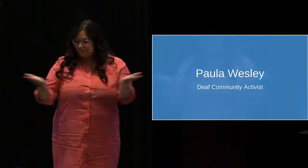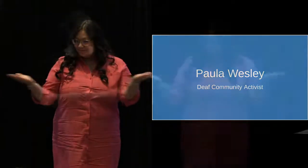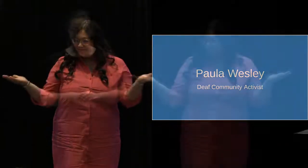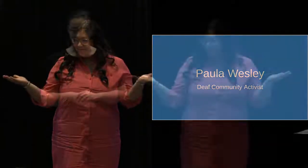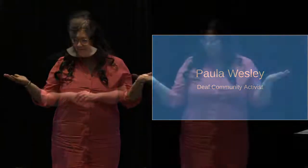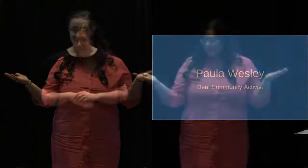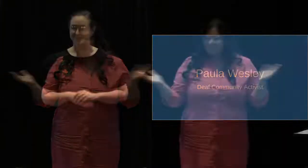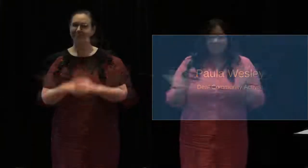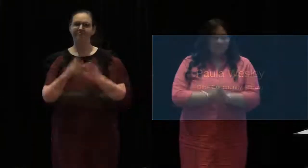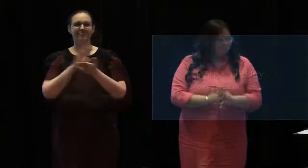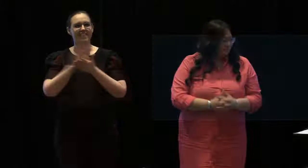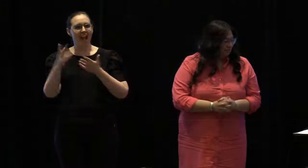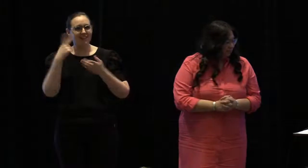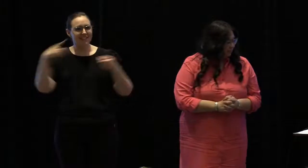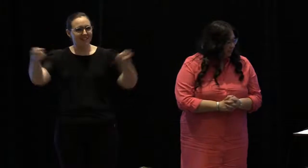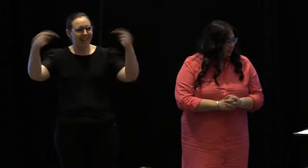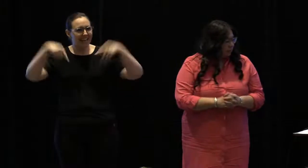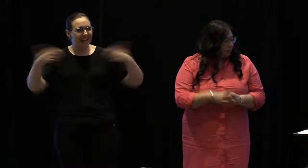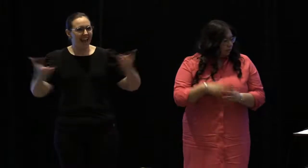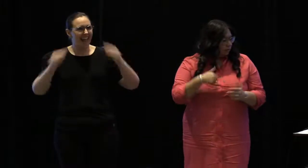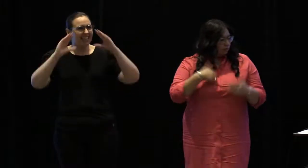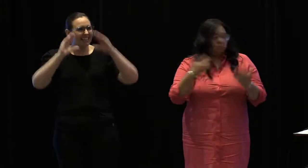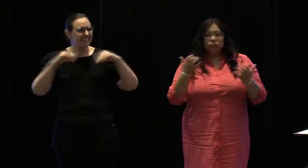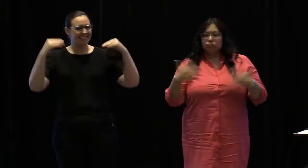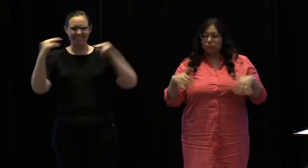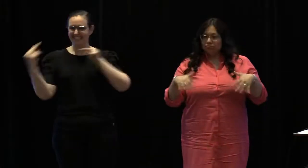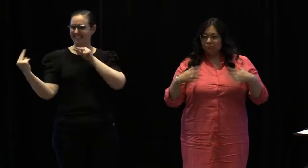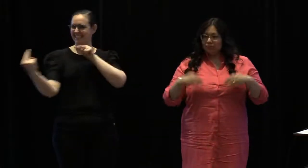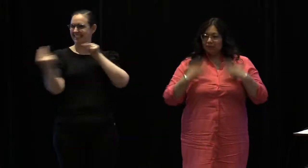It's so nice to see everyone's actual smiles tonight.